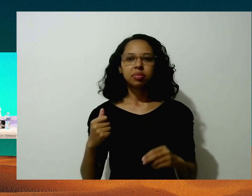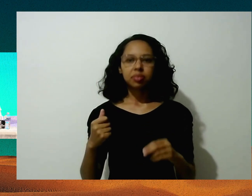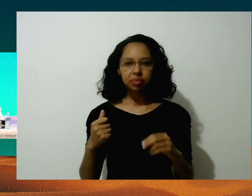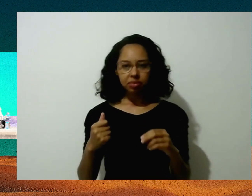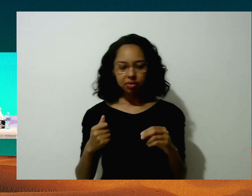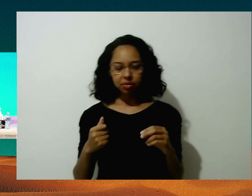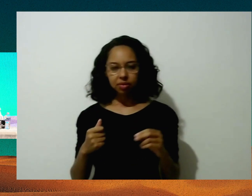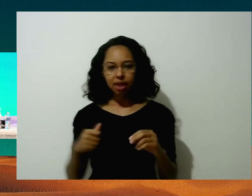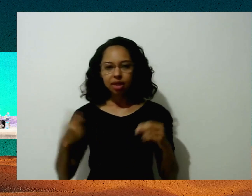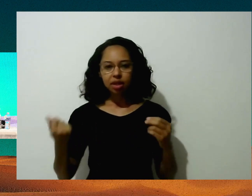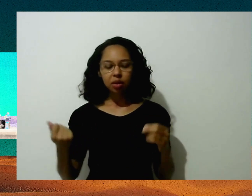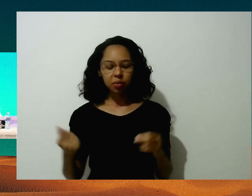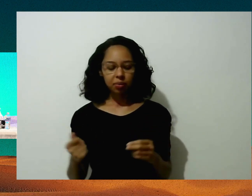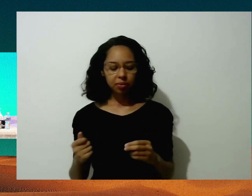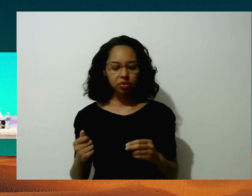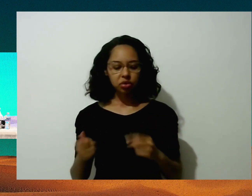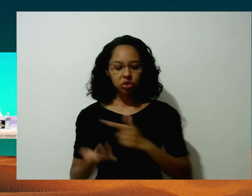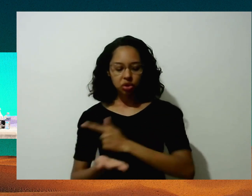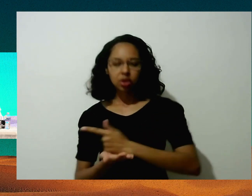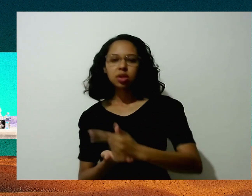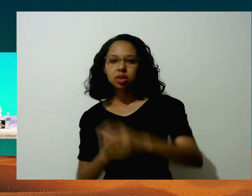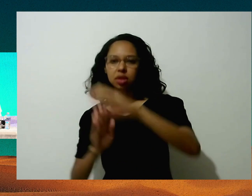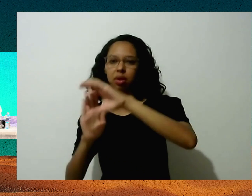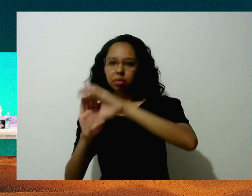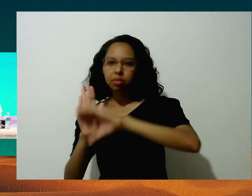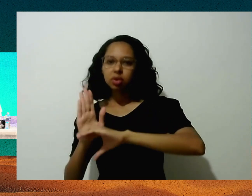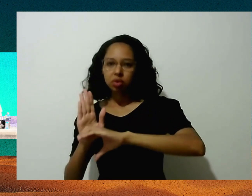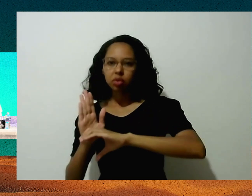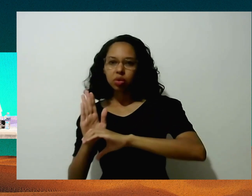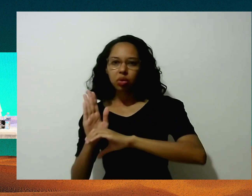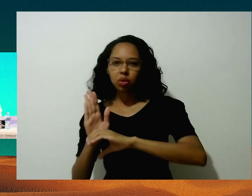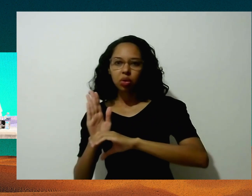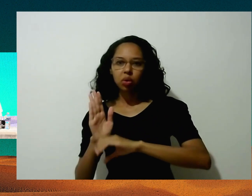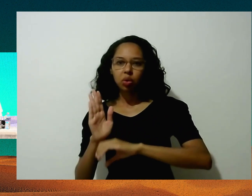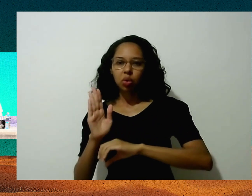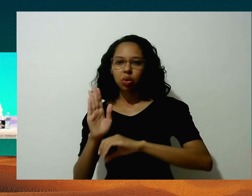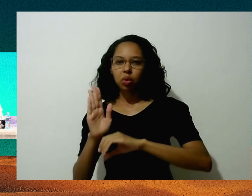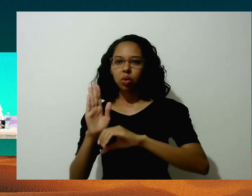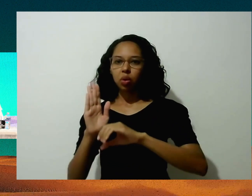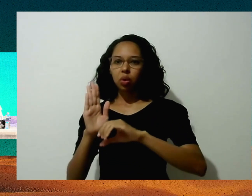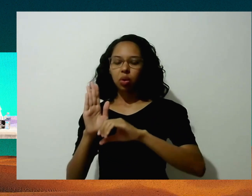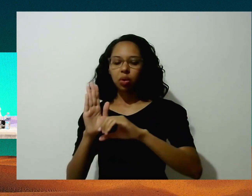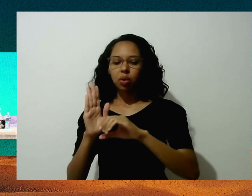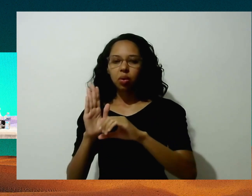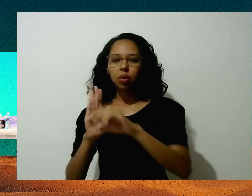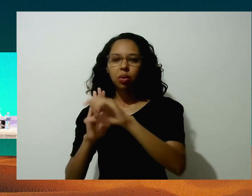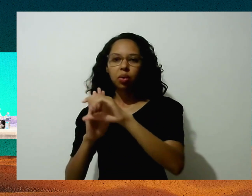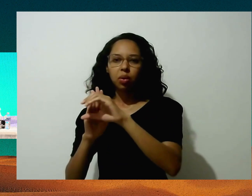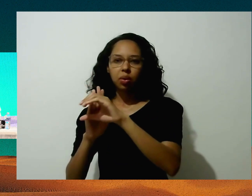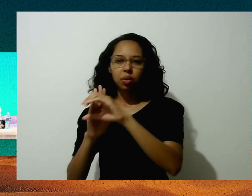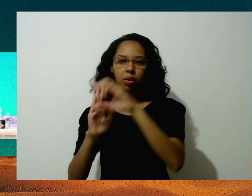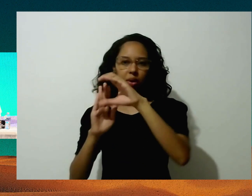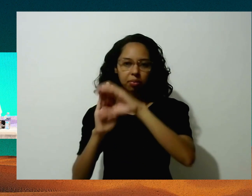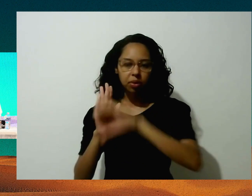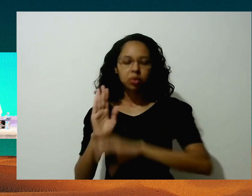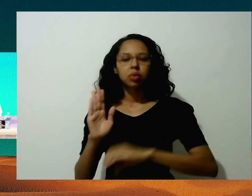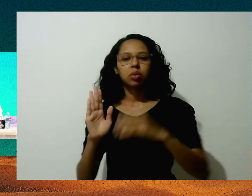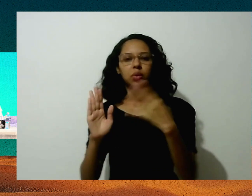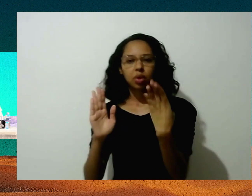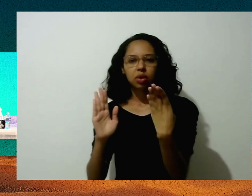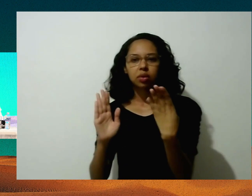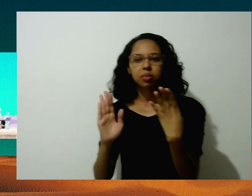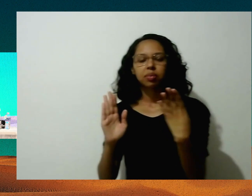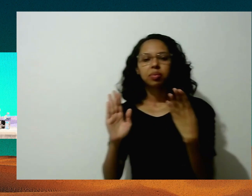depois do capítulo 3 que registra a queda do homem, after chapter 3, which records